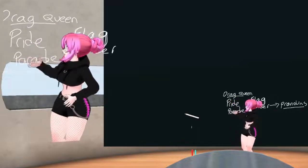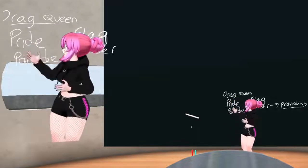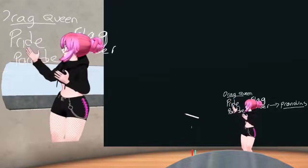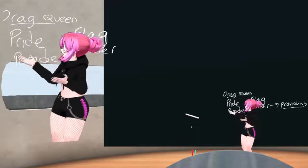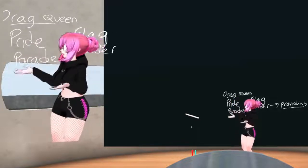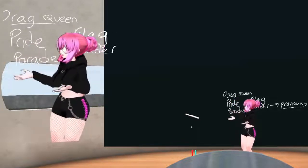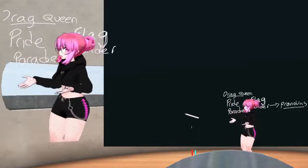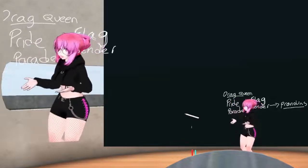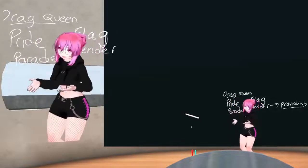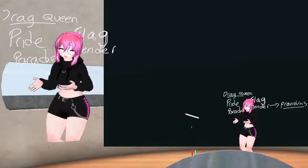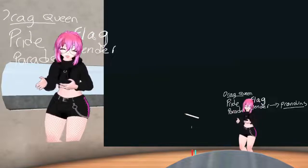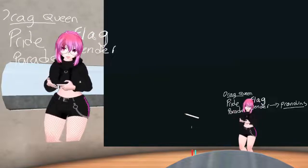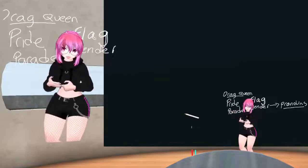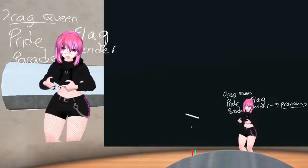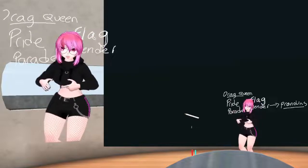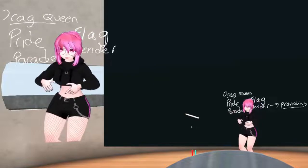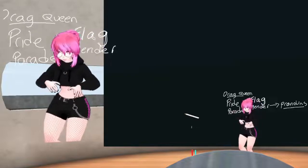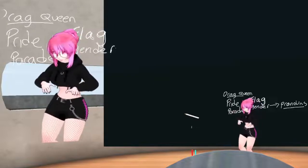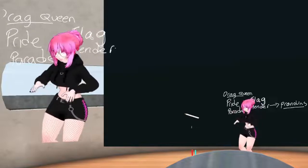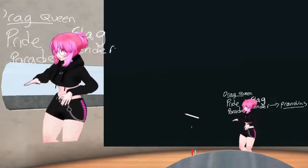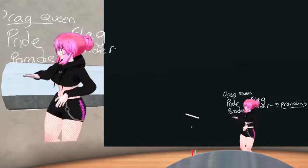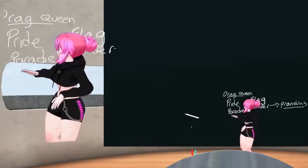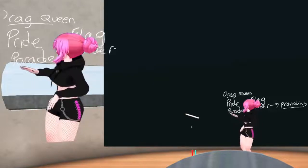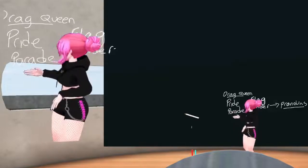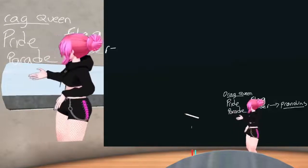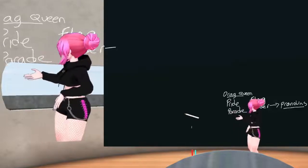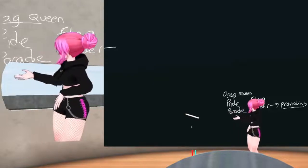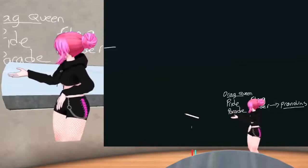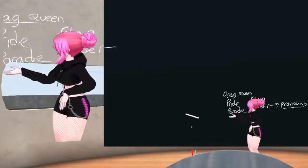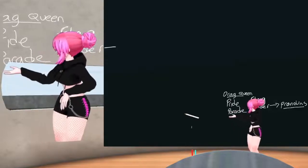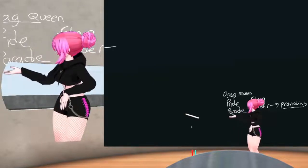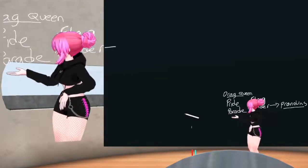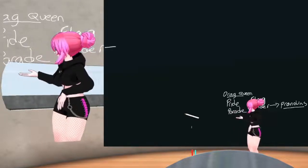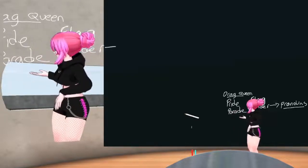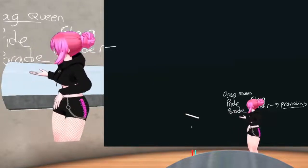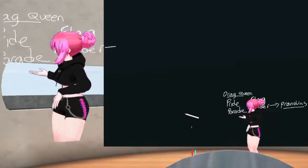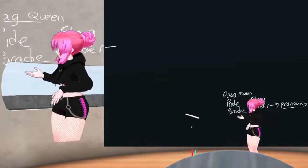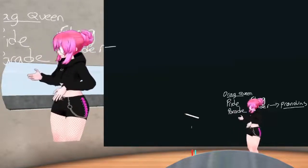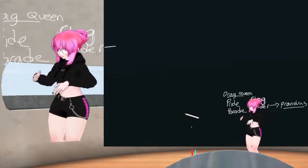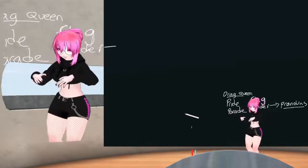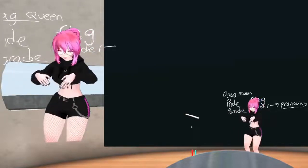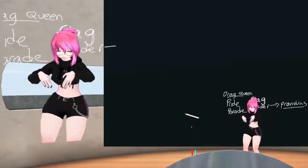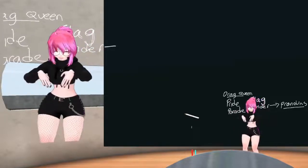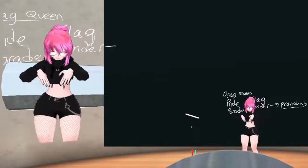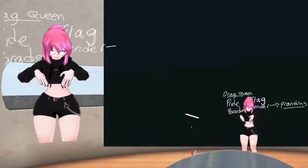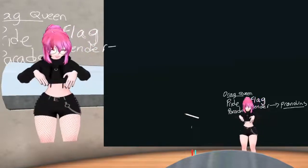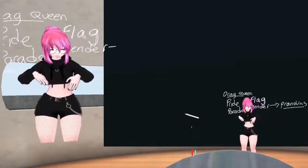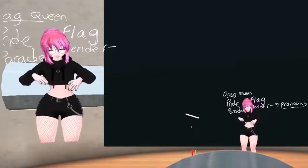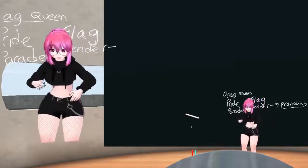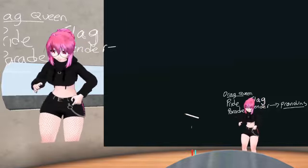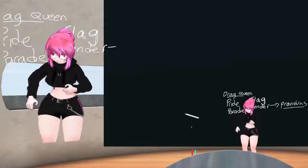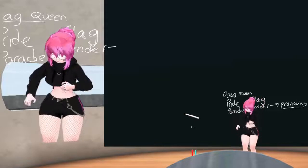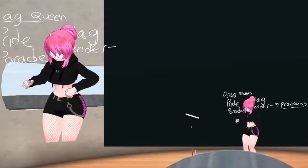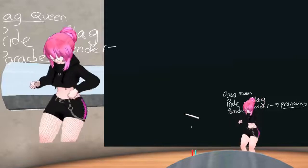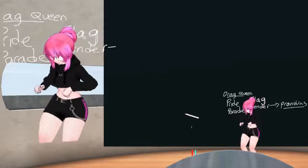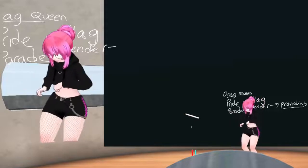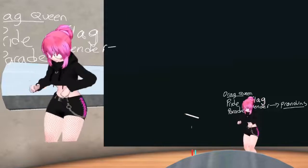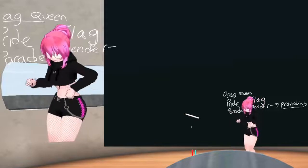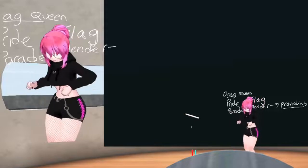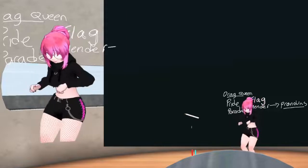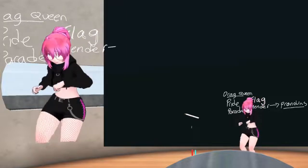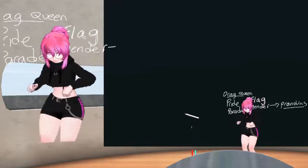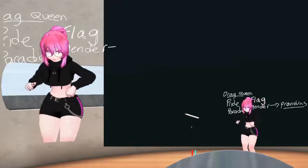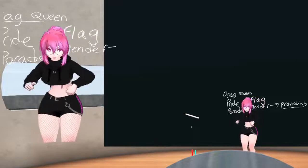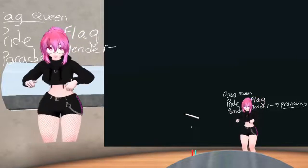this can be used in conjunction with pride flag, pride parade, anything like that. And then parade. So parades are like tons and tons of people